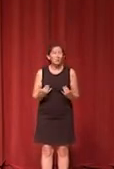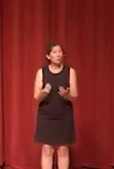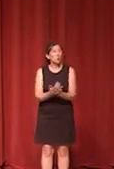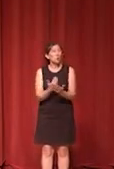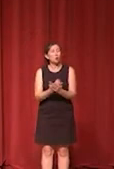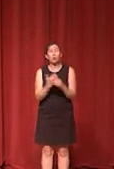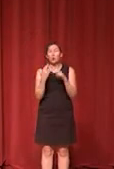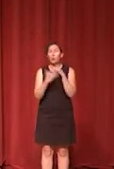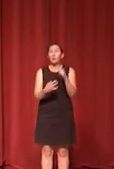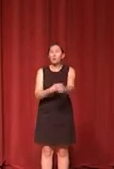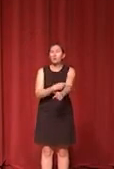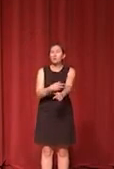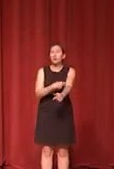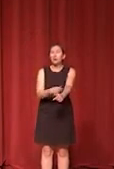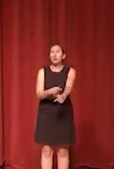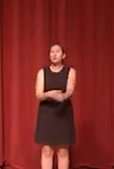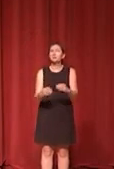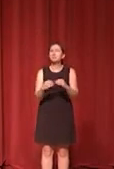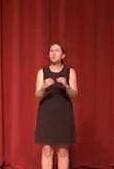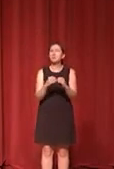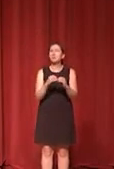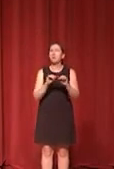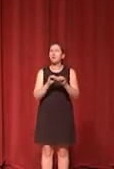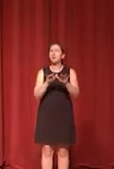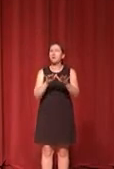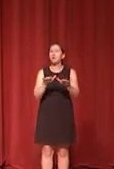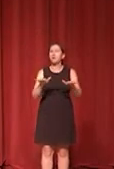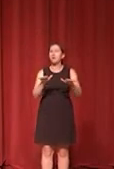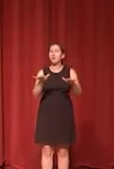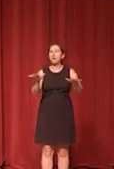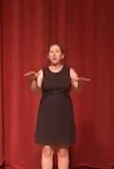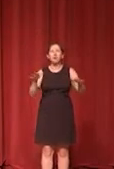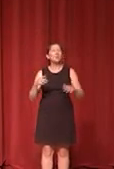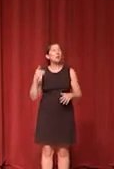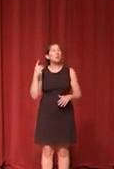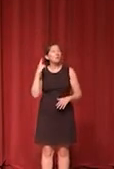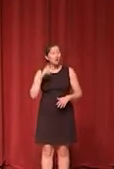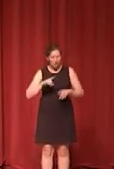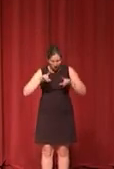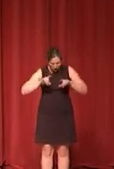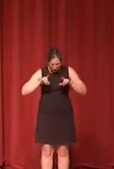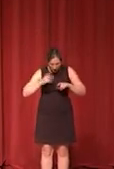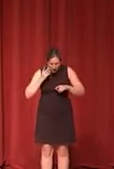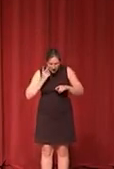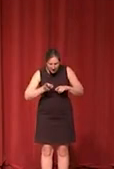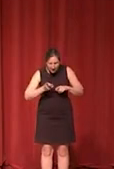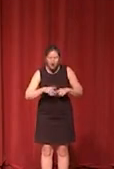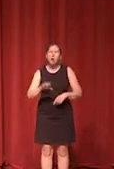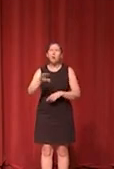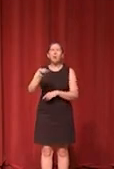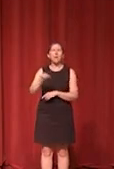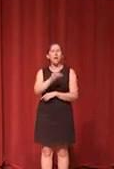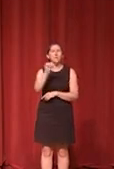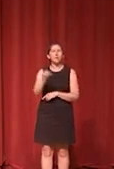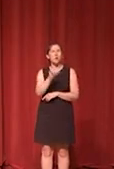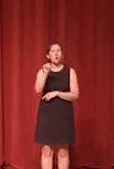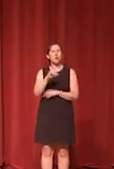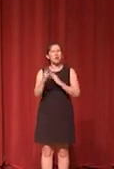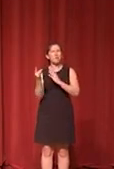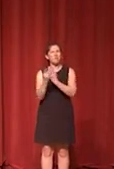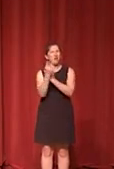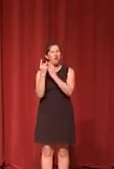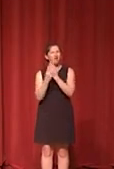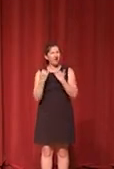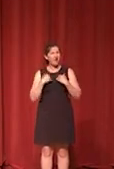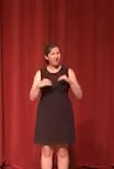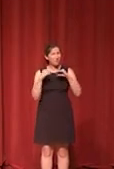tests become more widely available to tell us, do we have buildup of this amyloid? So you can see in this scan here, the red areas